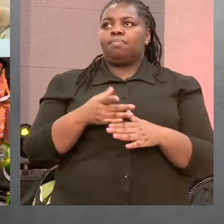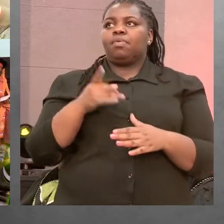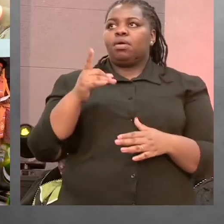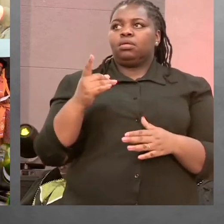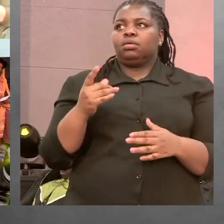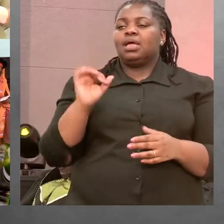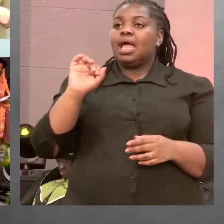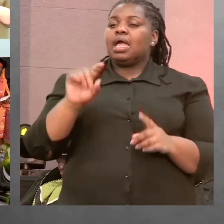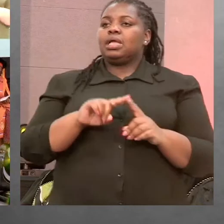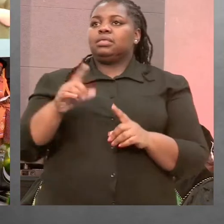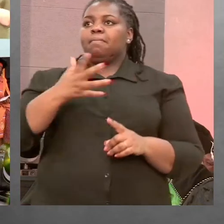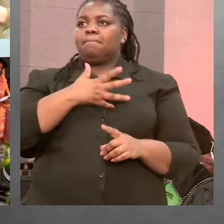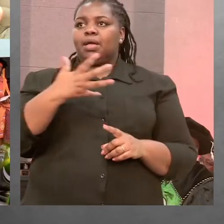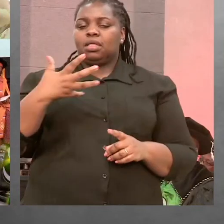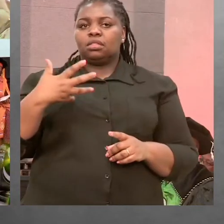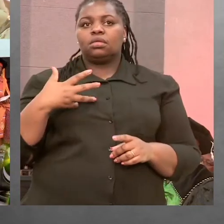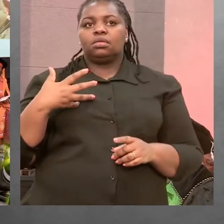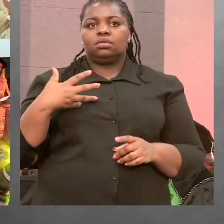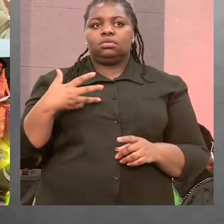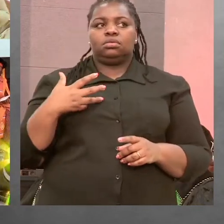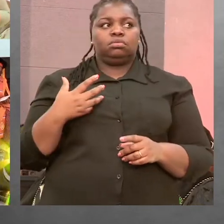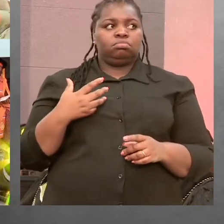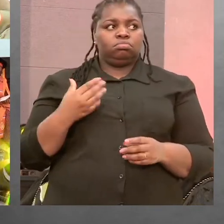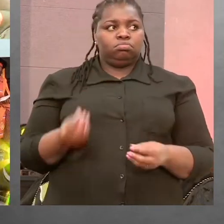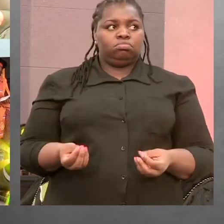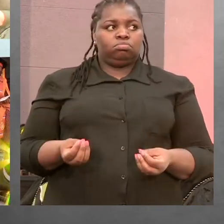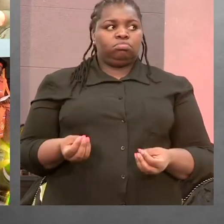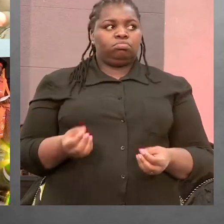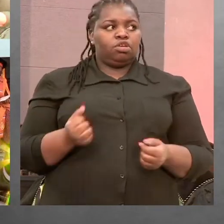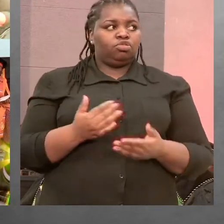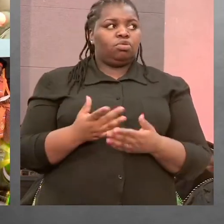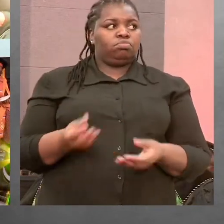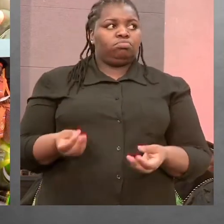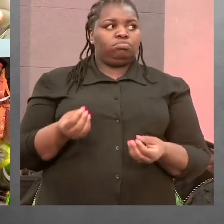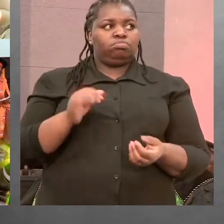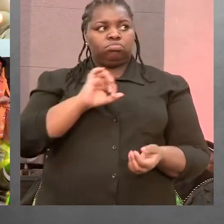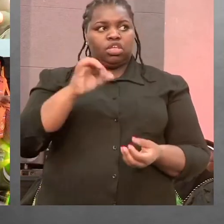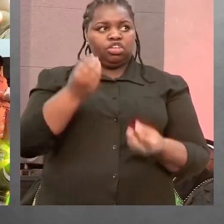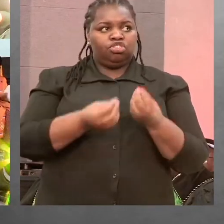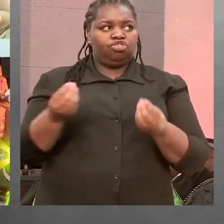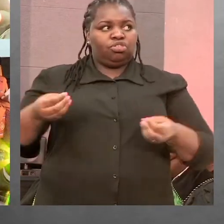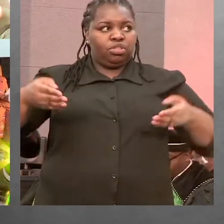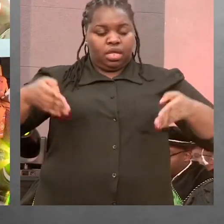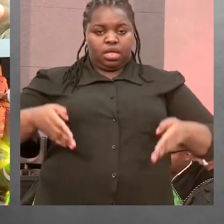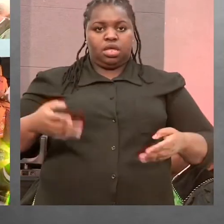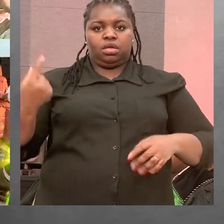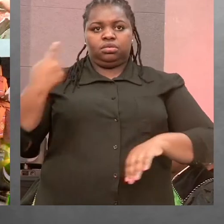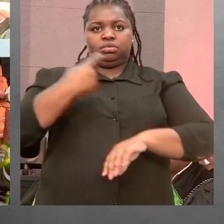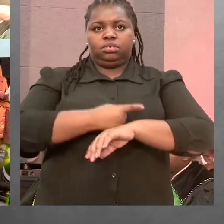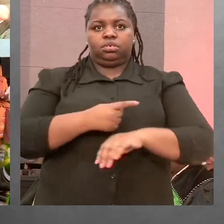a mother in delivering her children here today.